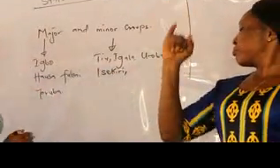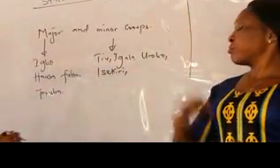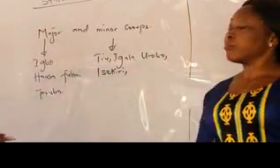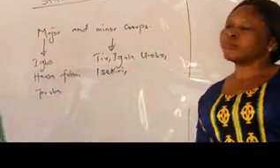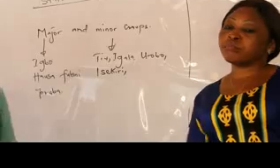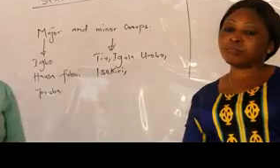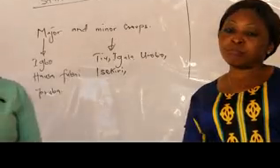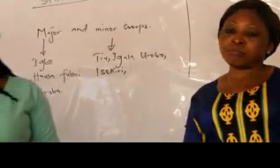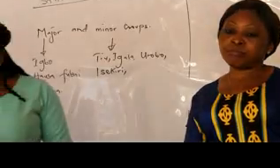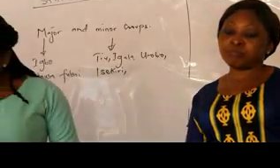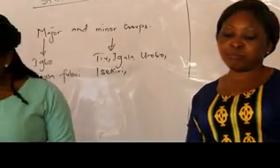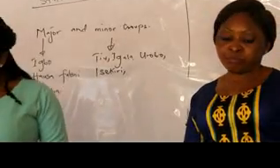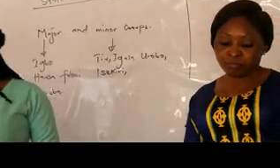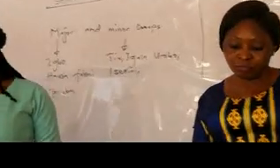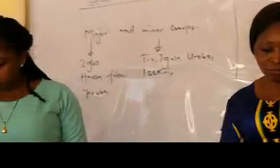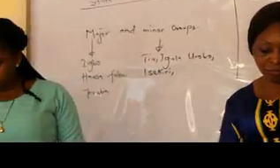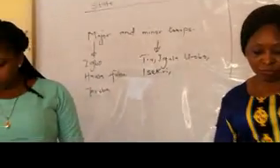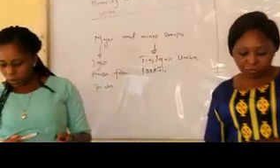We have